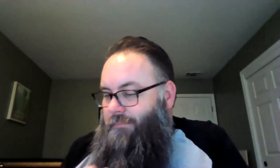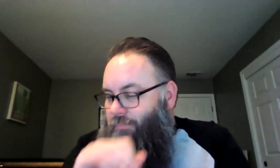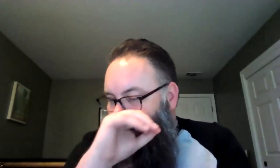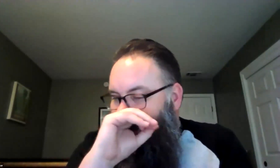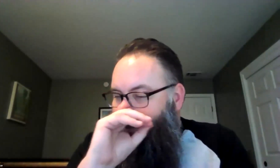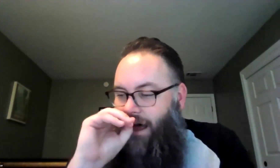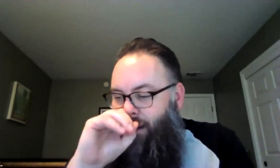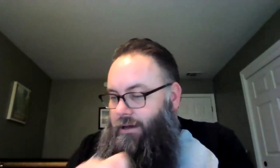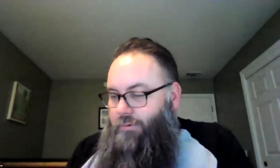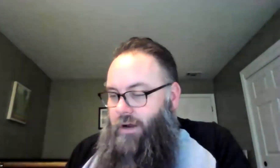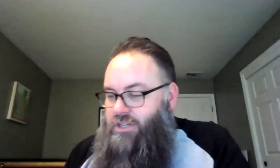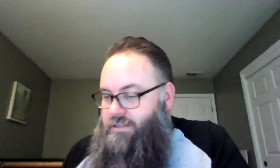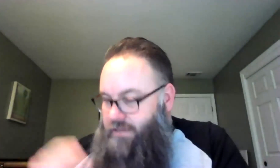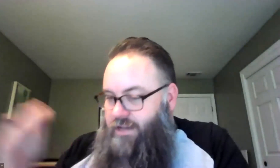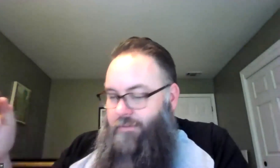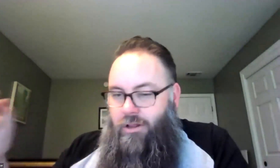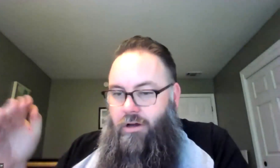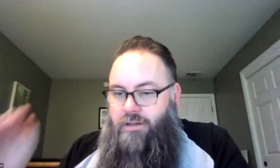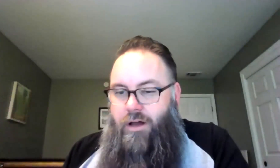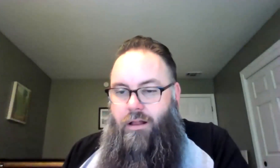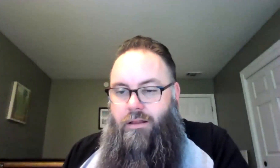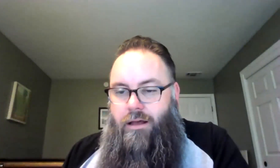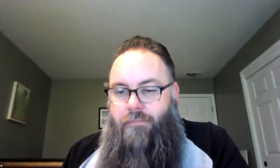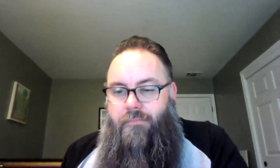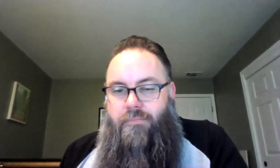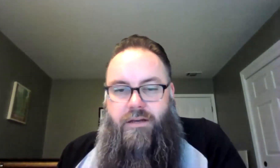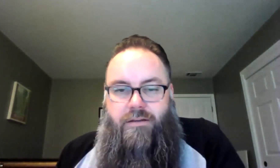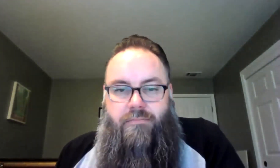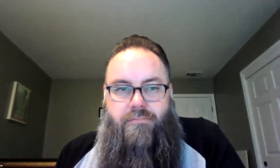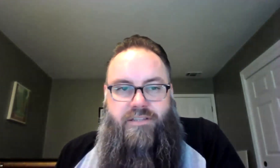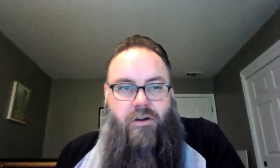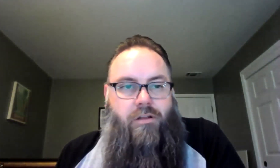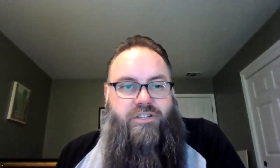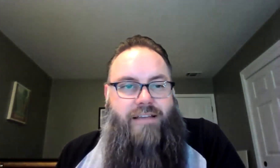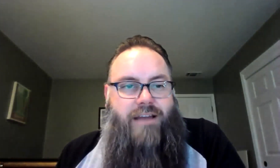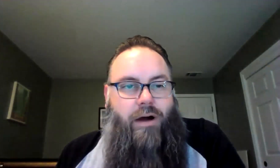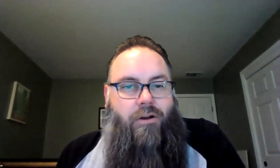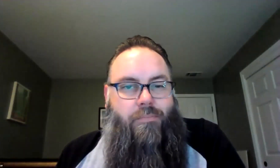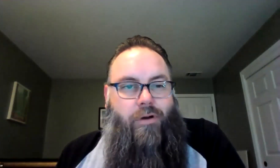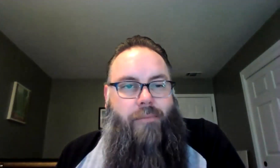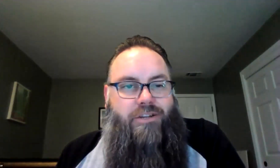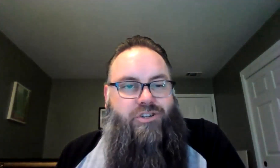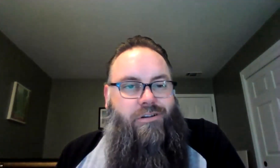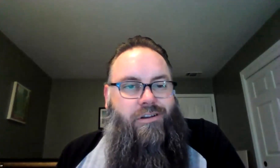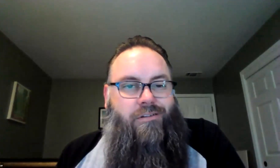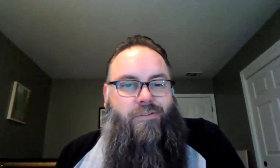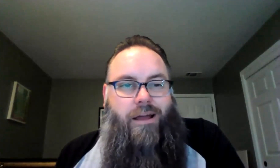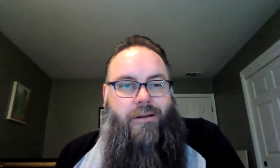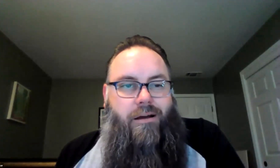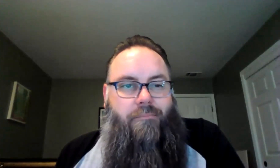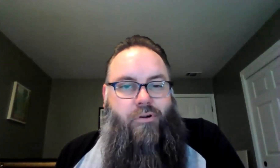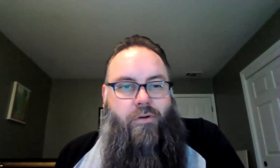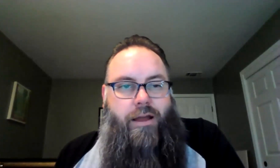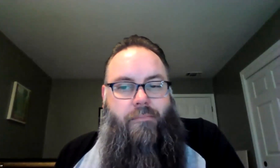So that project is coming along as well. Sierra College has now hired a program manager for